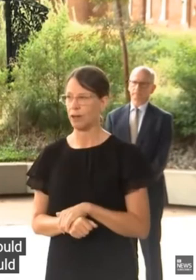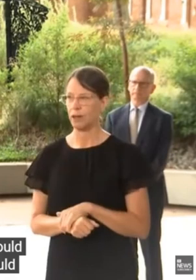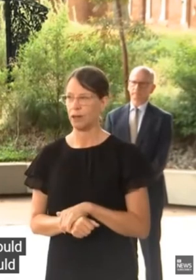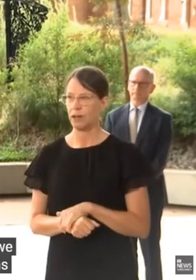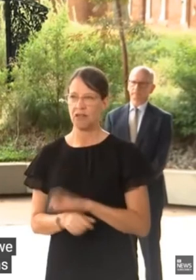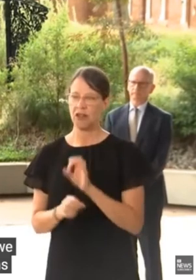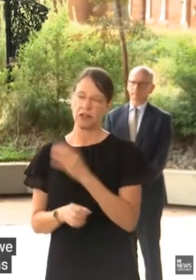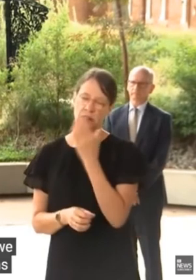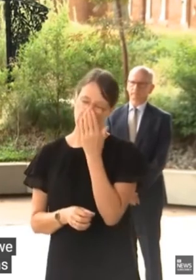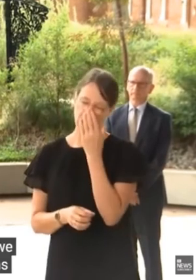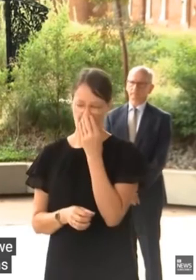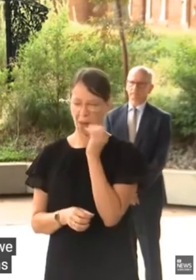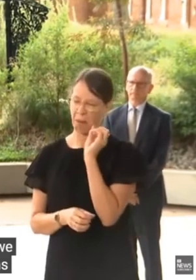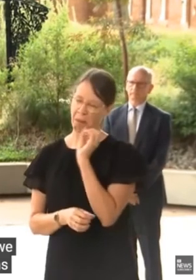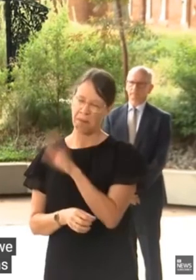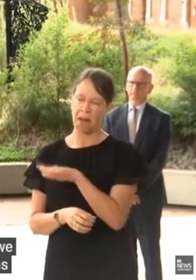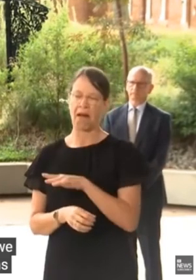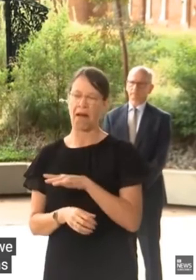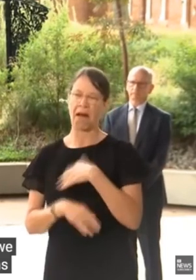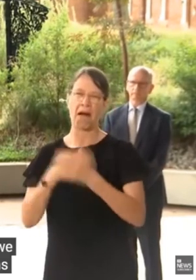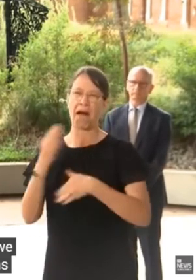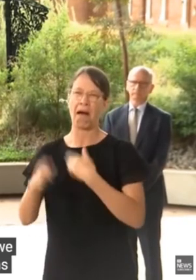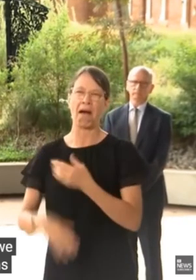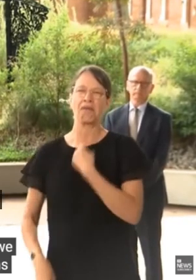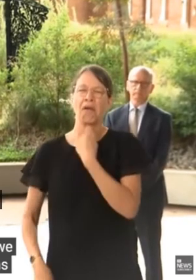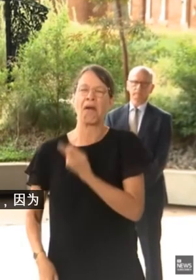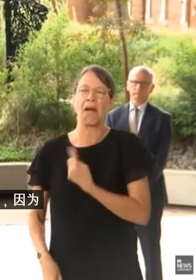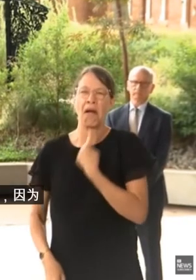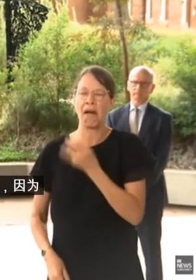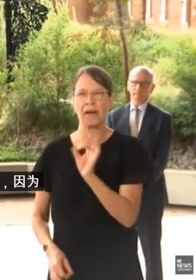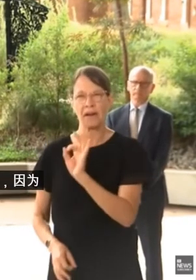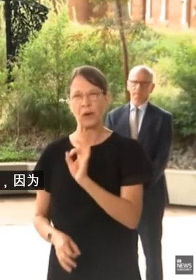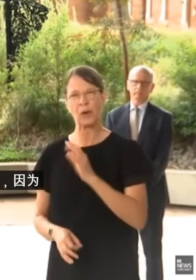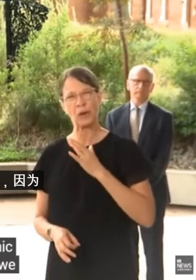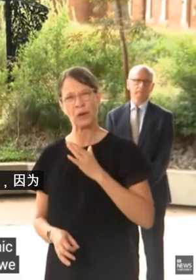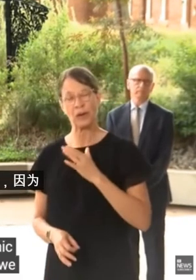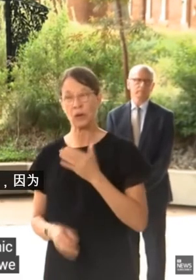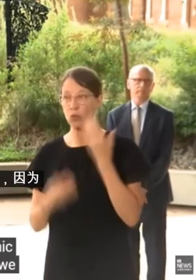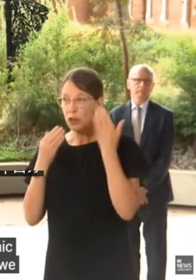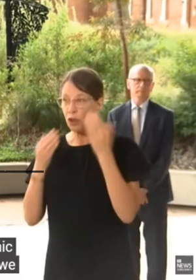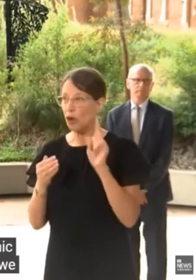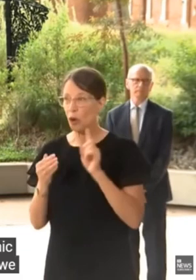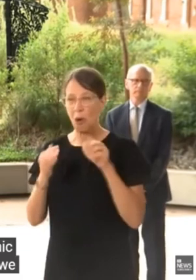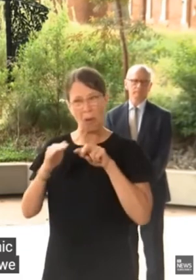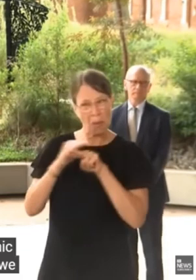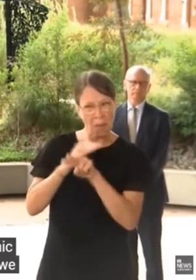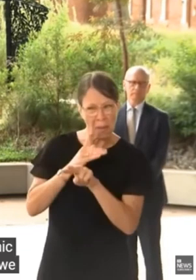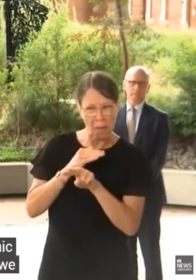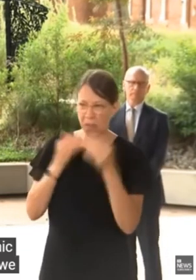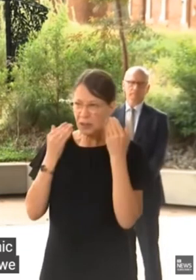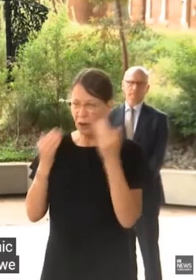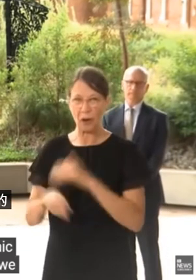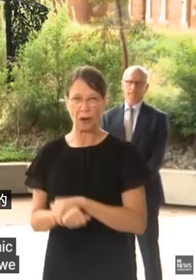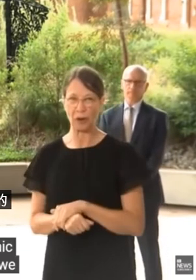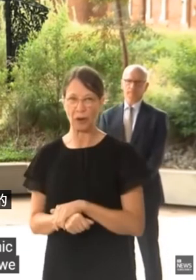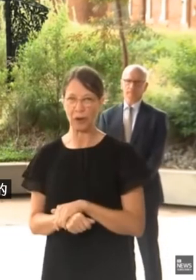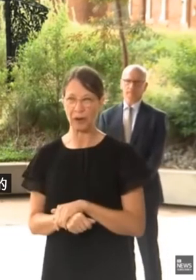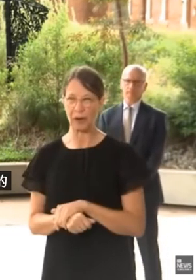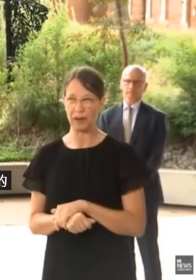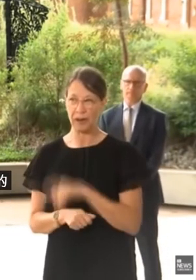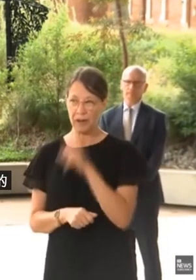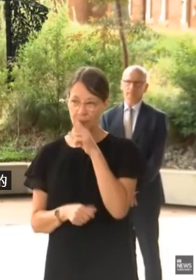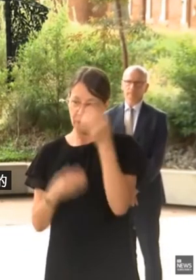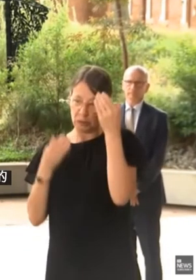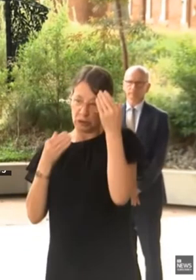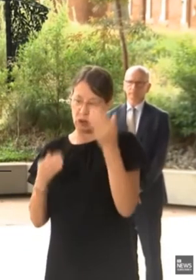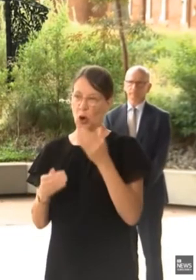As we move through this next part of the pandemic, because we just don't know. We don't know. No one foresaw Omicron